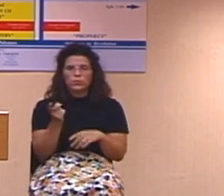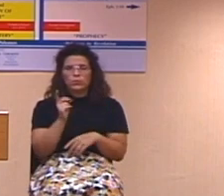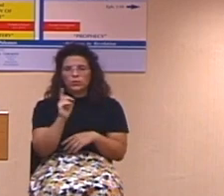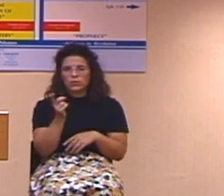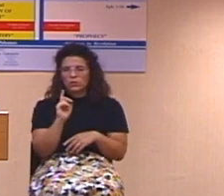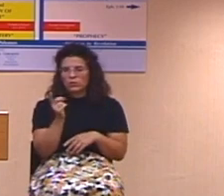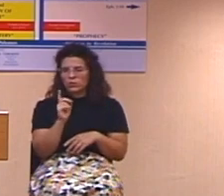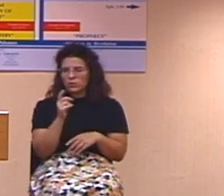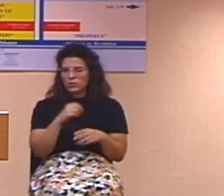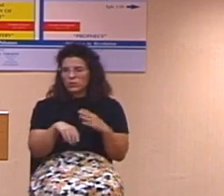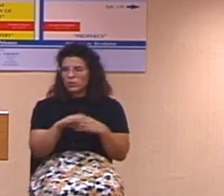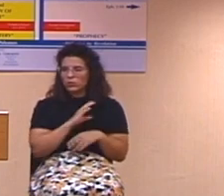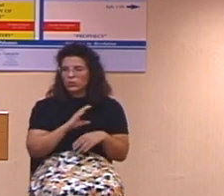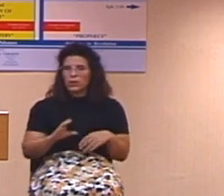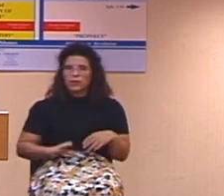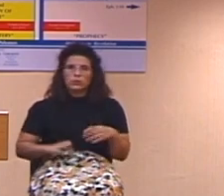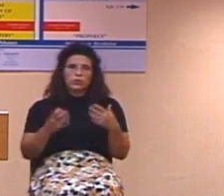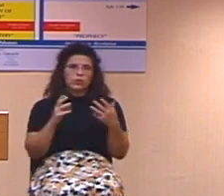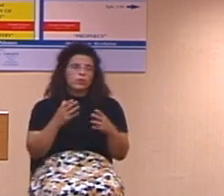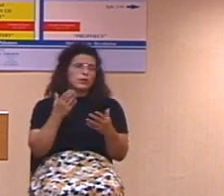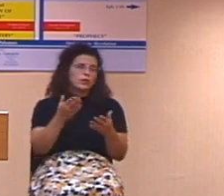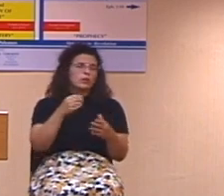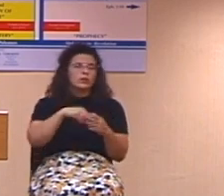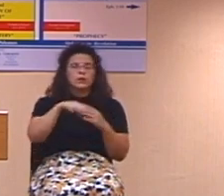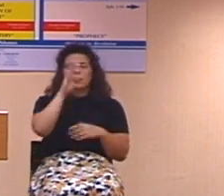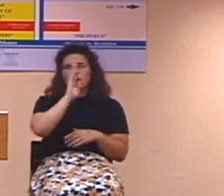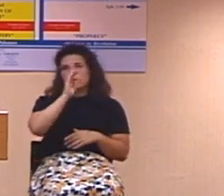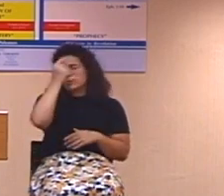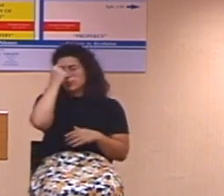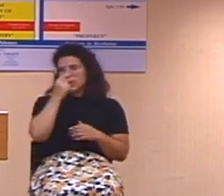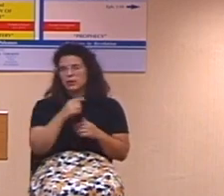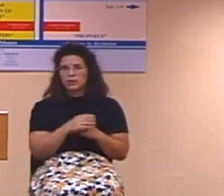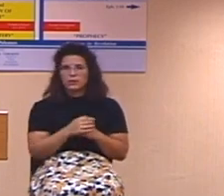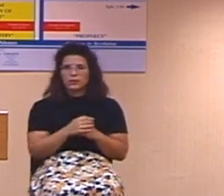though? You're already there in God's mind.